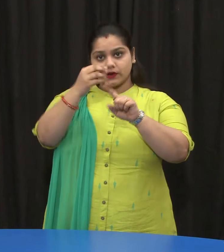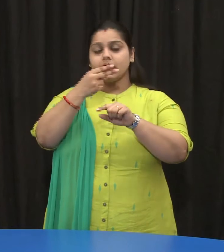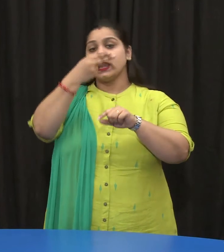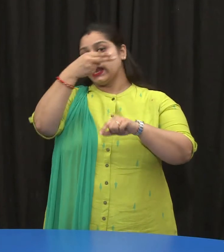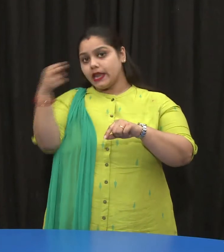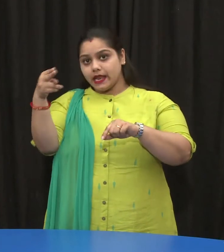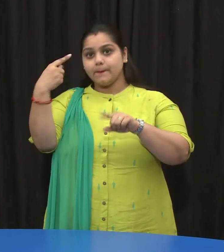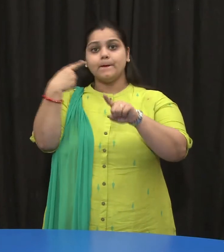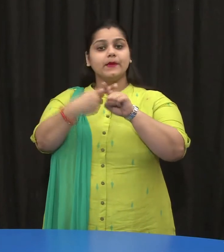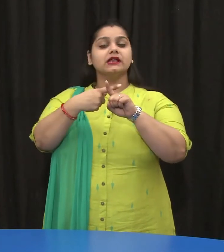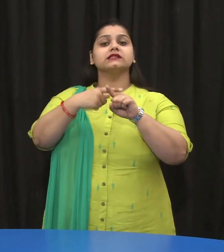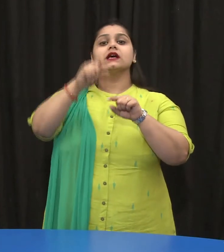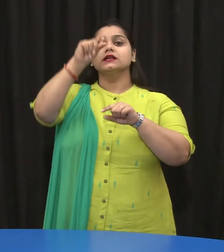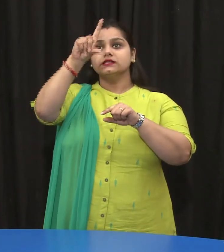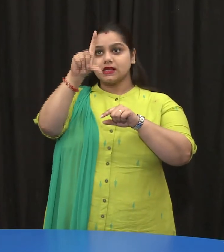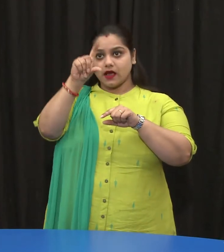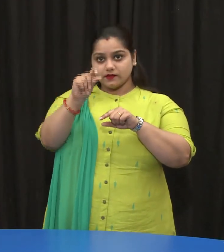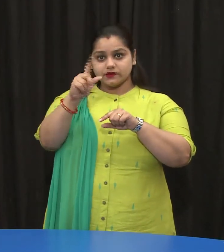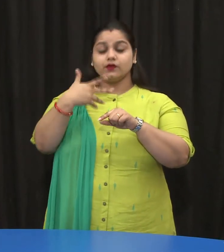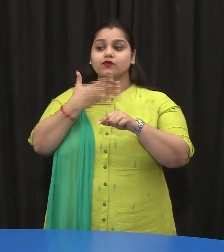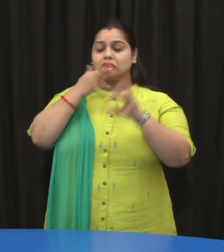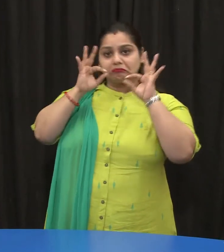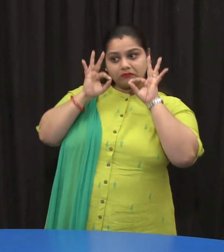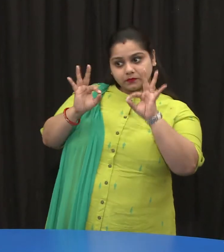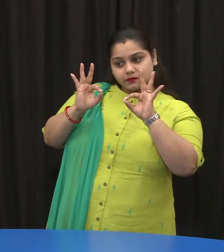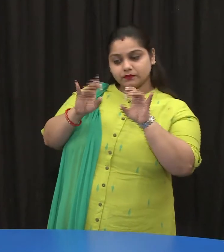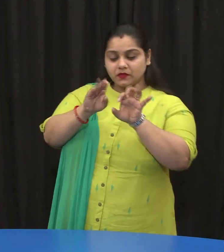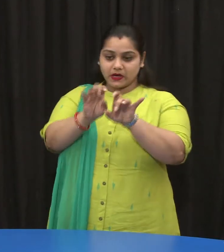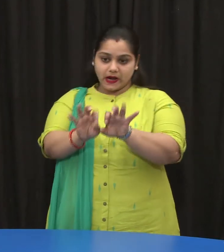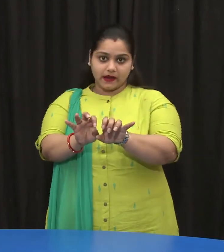size for attractive writing in cell.